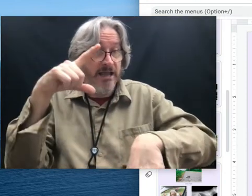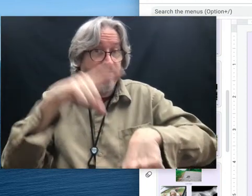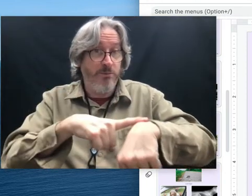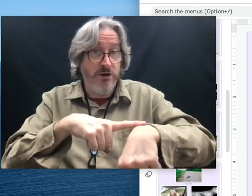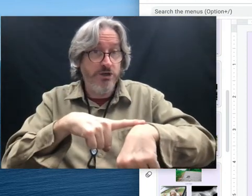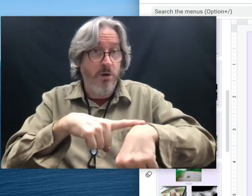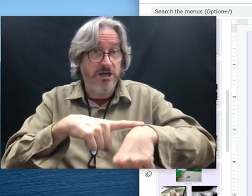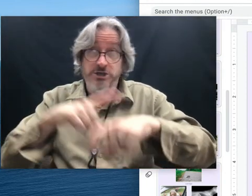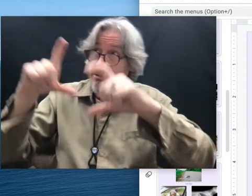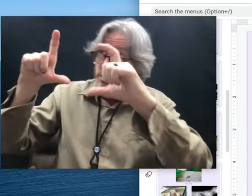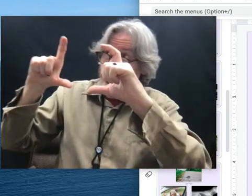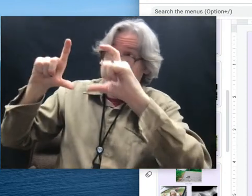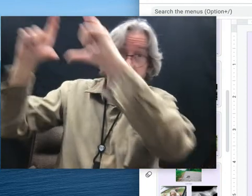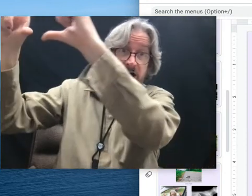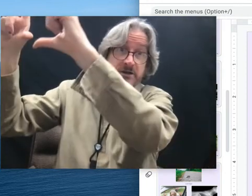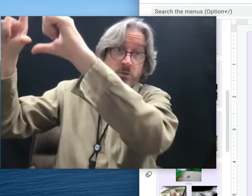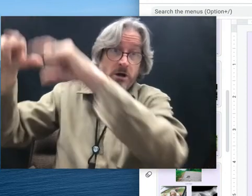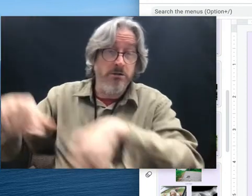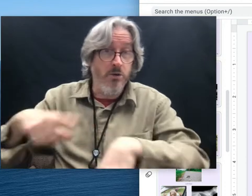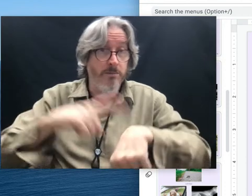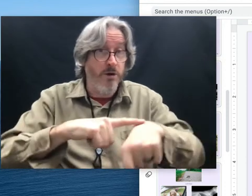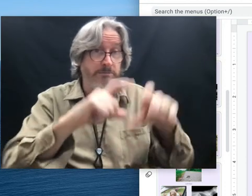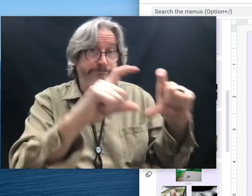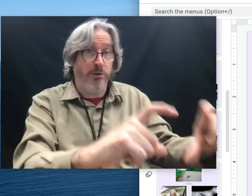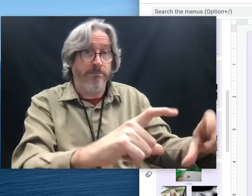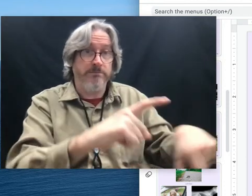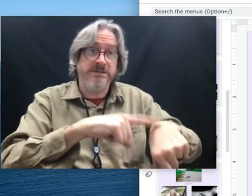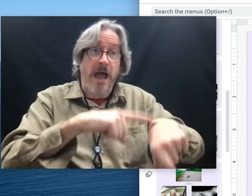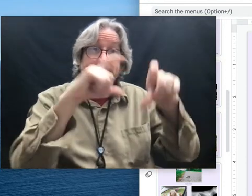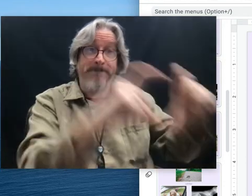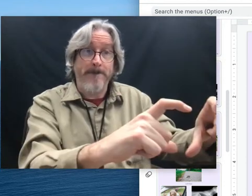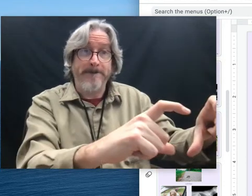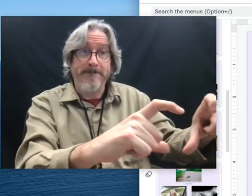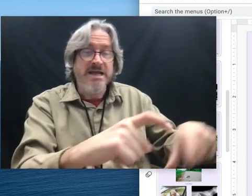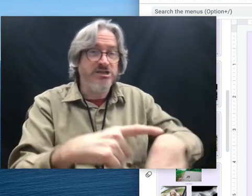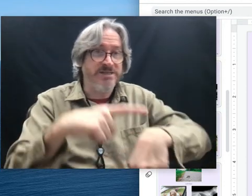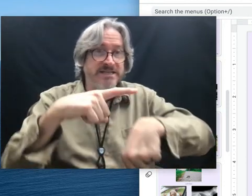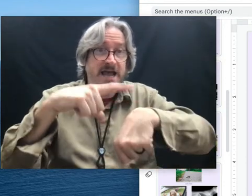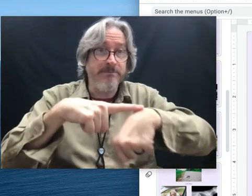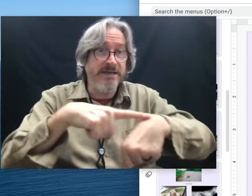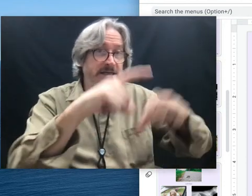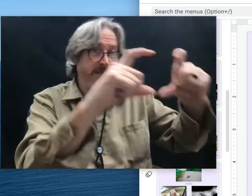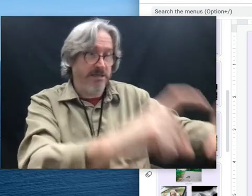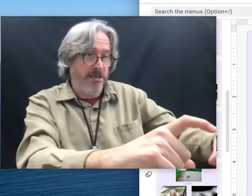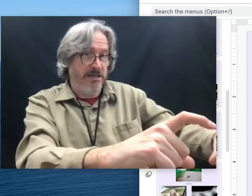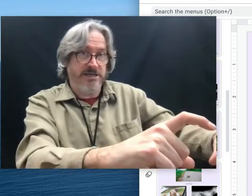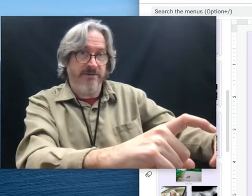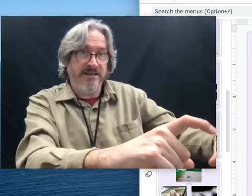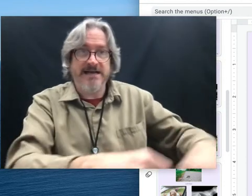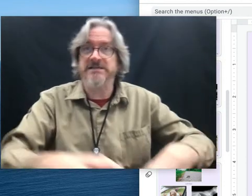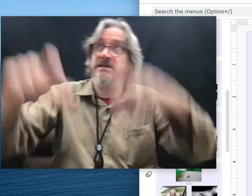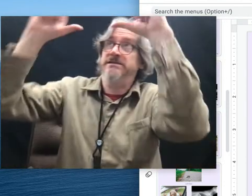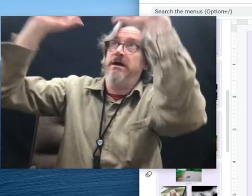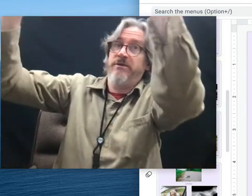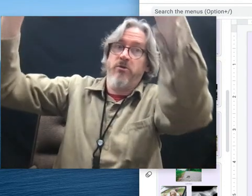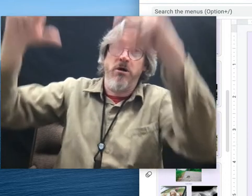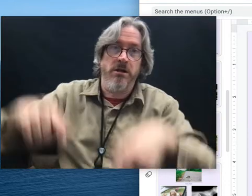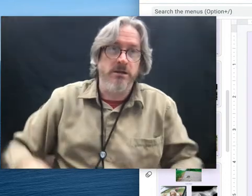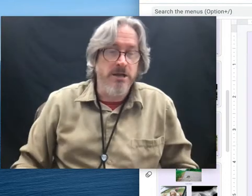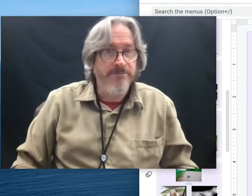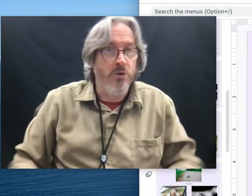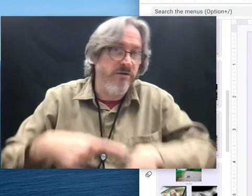Clock. If you point to your watch, you can put a clock on the wall or point. Boom, boom. So it's a timepiece. Is it on the desk? Is it up